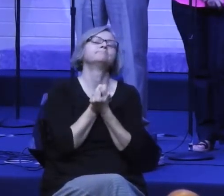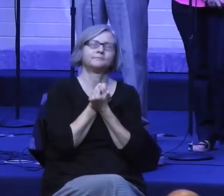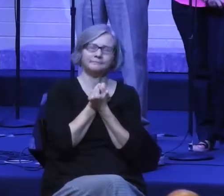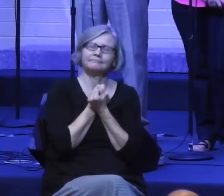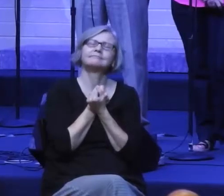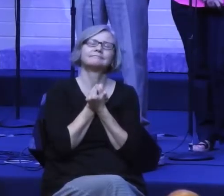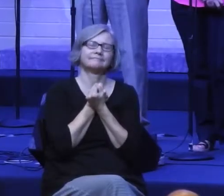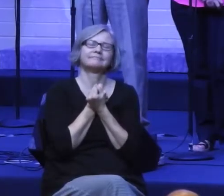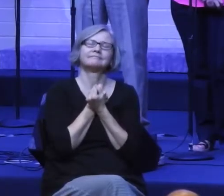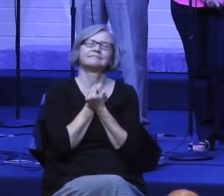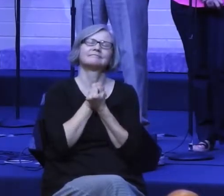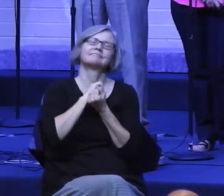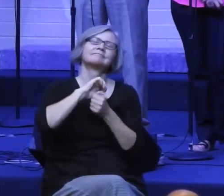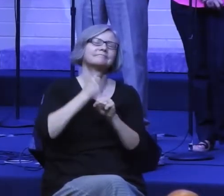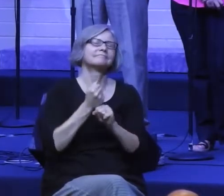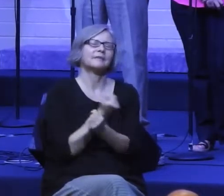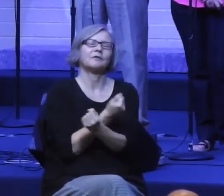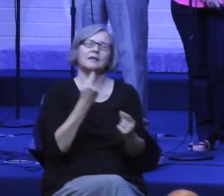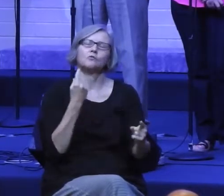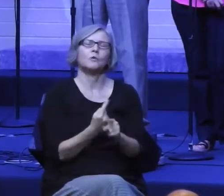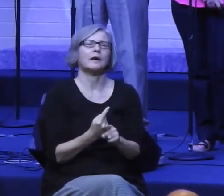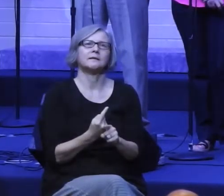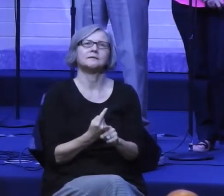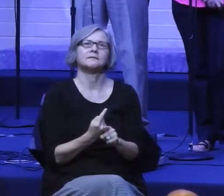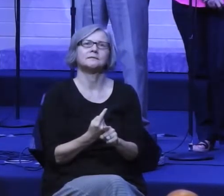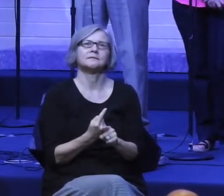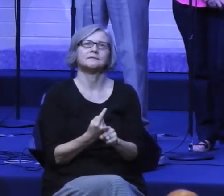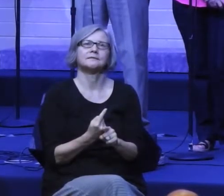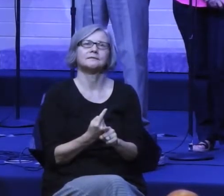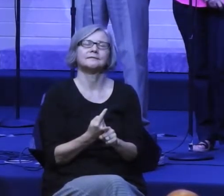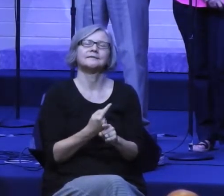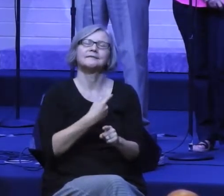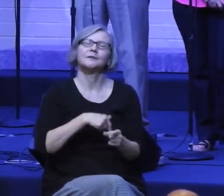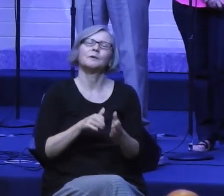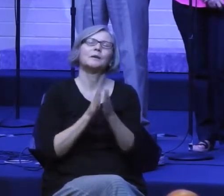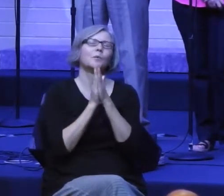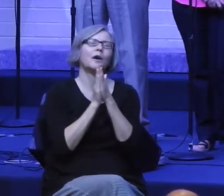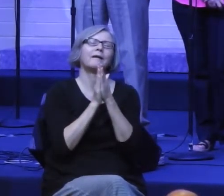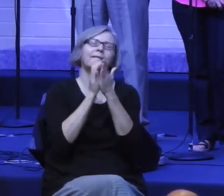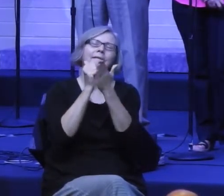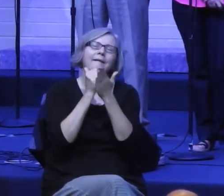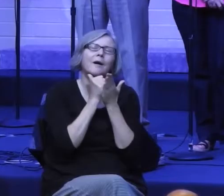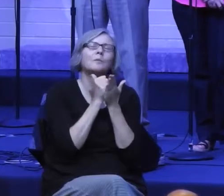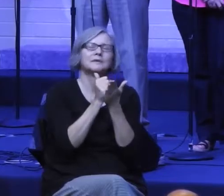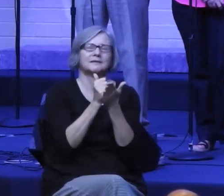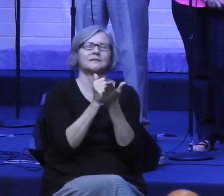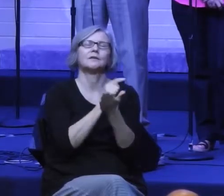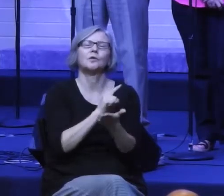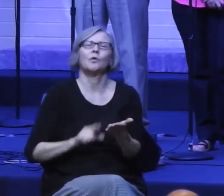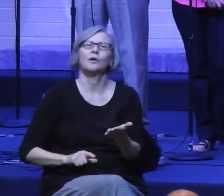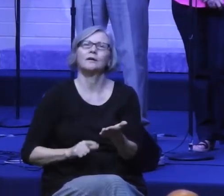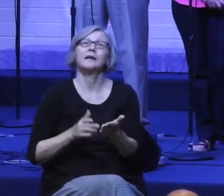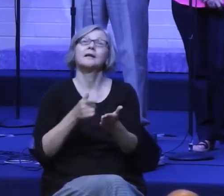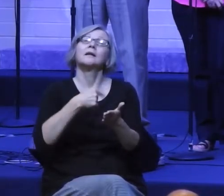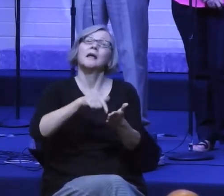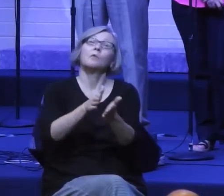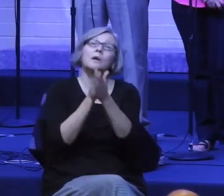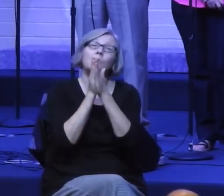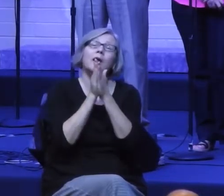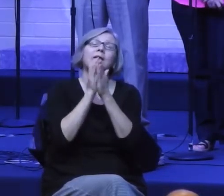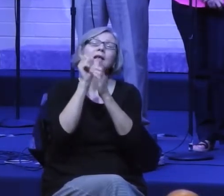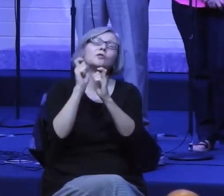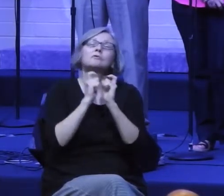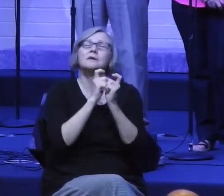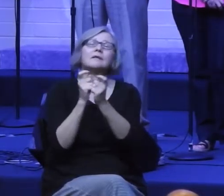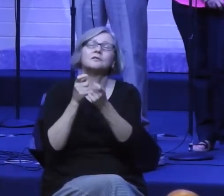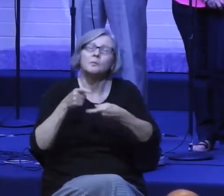hopelessness, and we just can't see how you could possibly bring something good, Lord, give us that perspective that